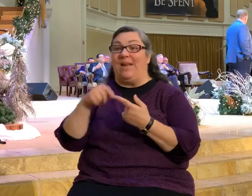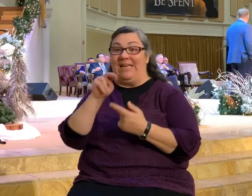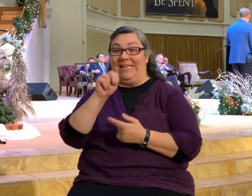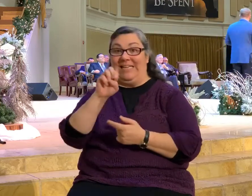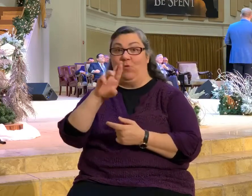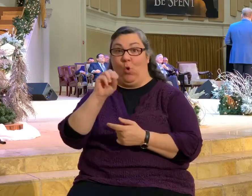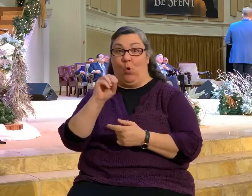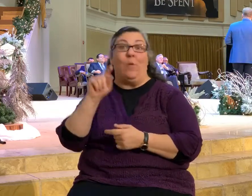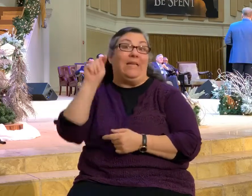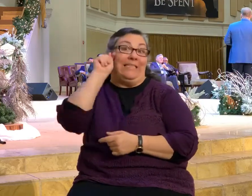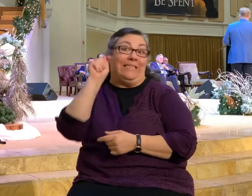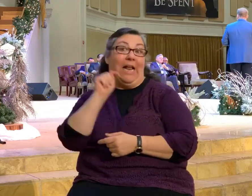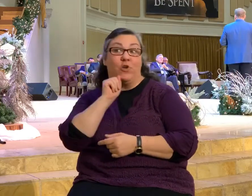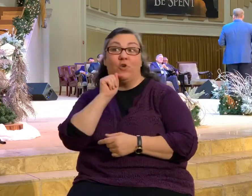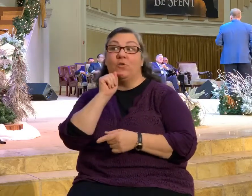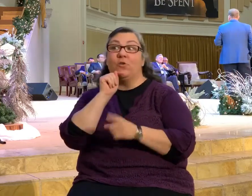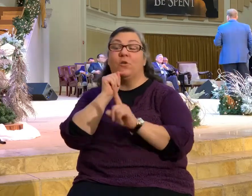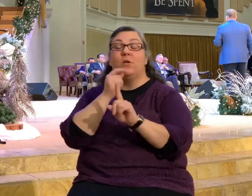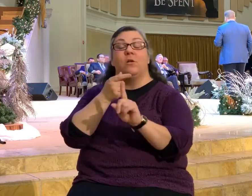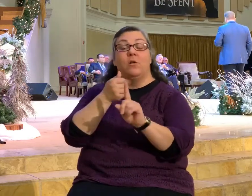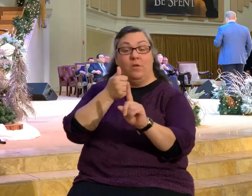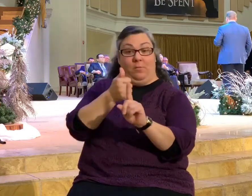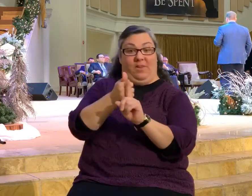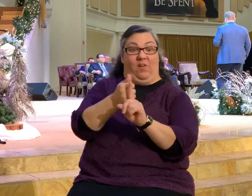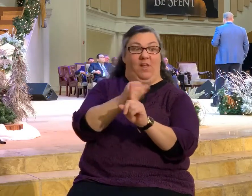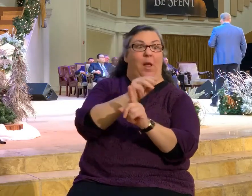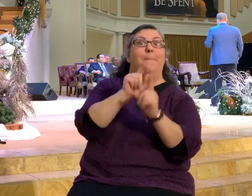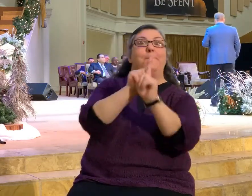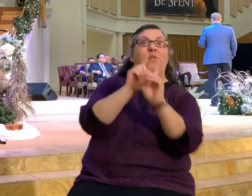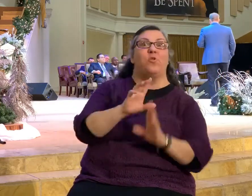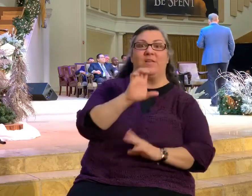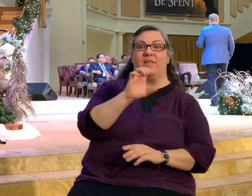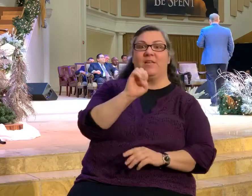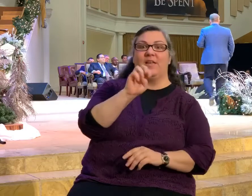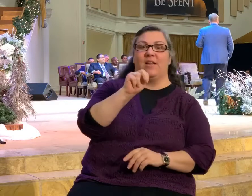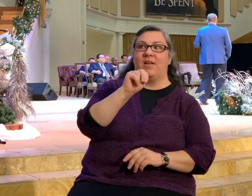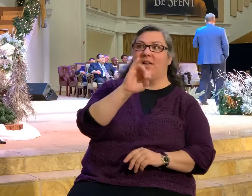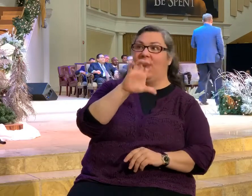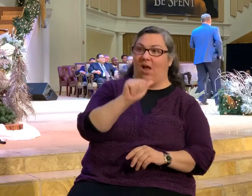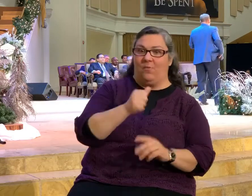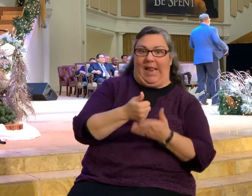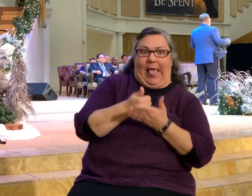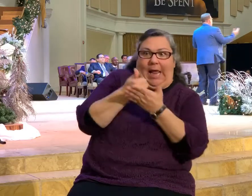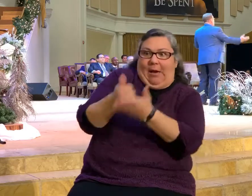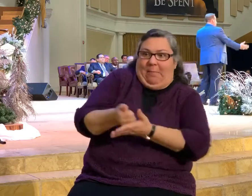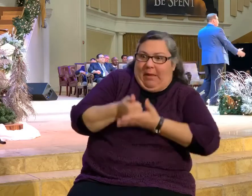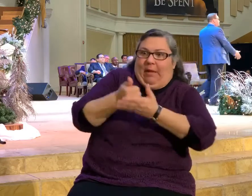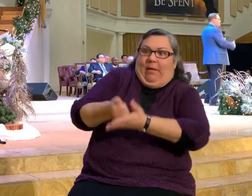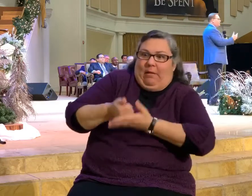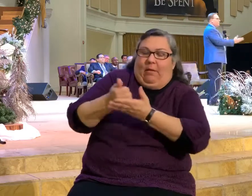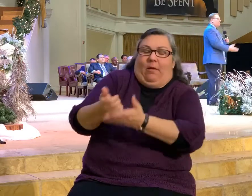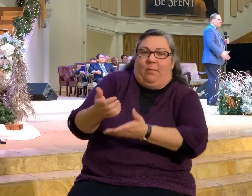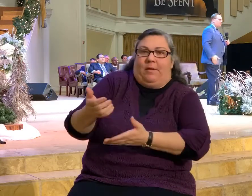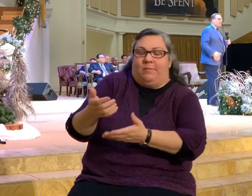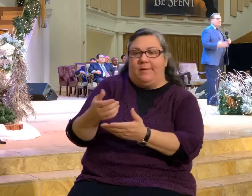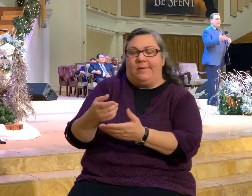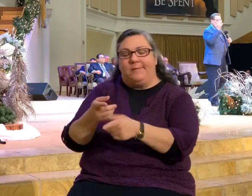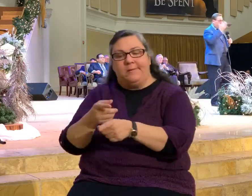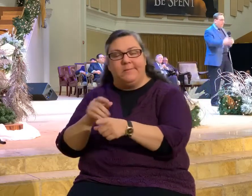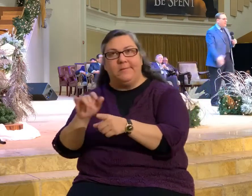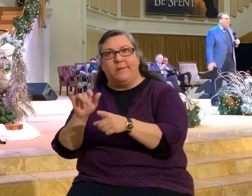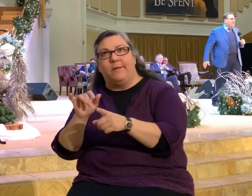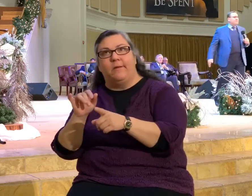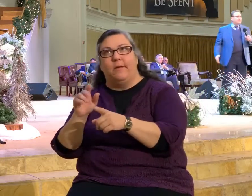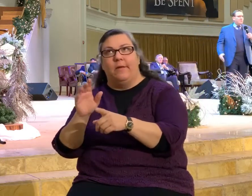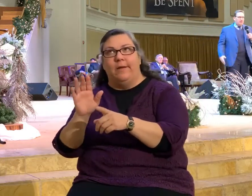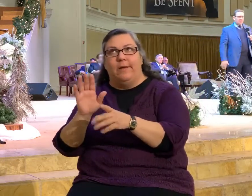teenager, even while he had his mentor Seneca helping him, and his, you know, he was a teenager. I mean, he's one of those typical, well, never